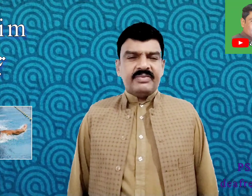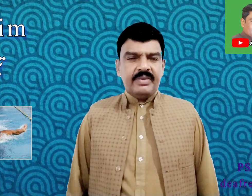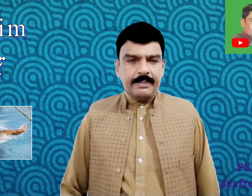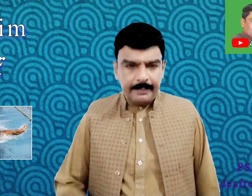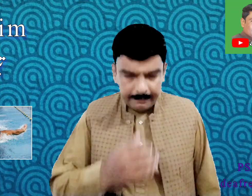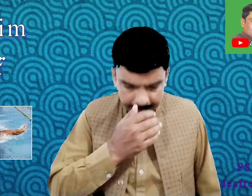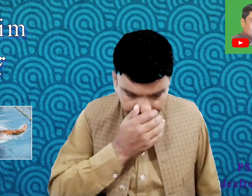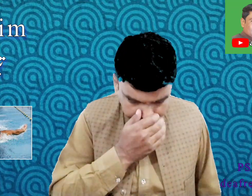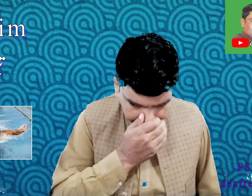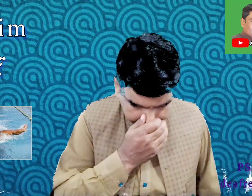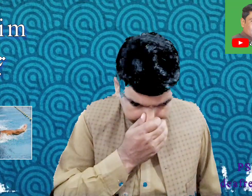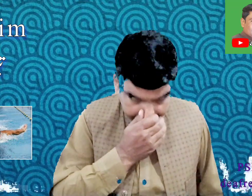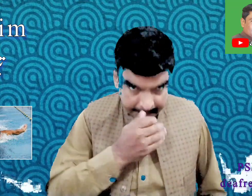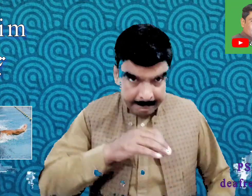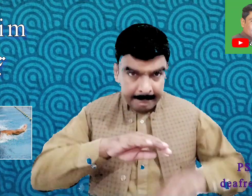swim,